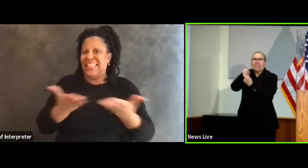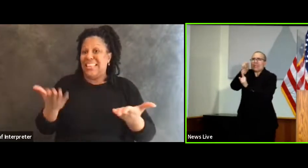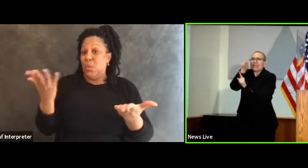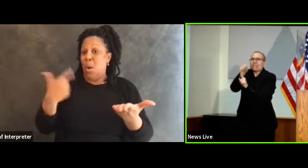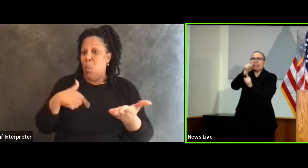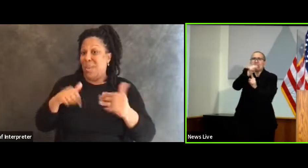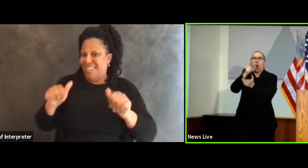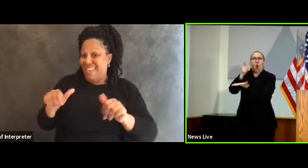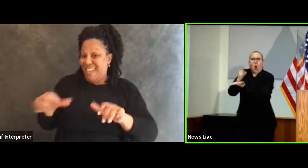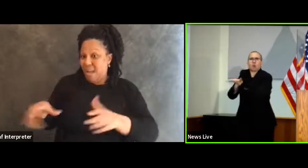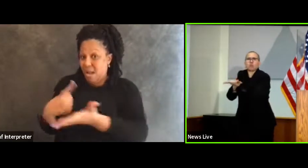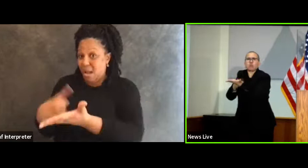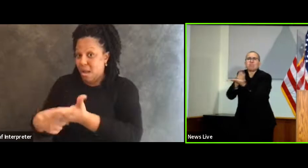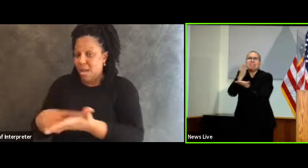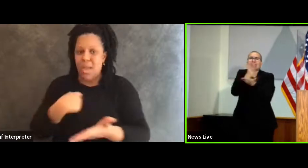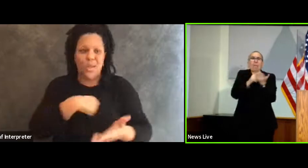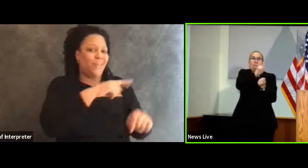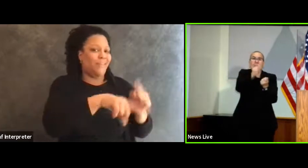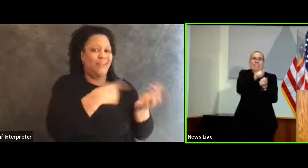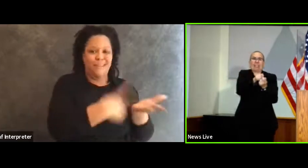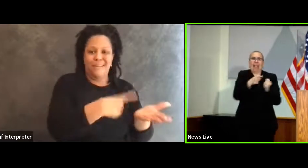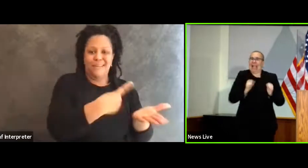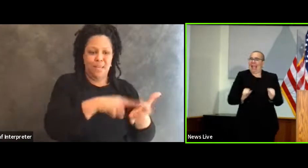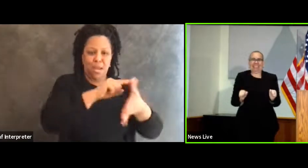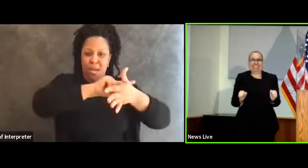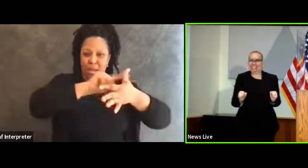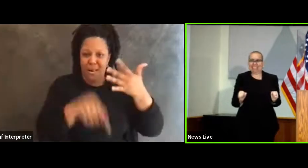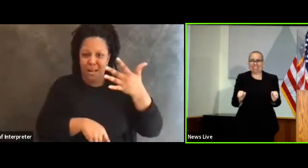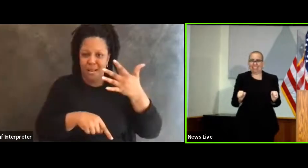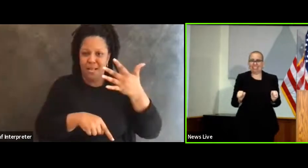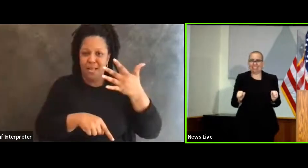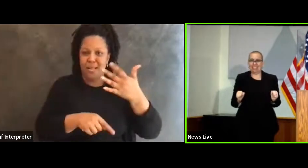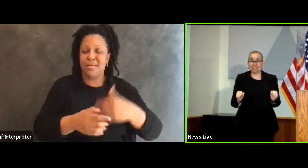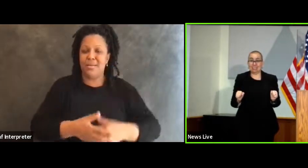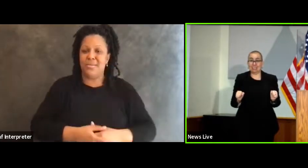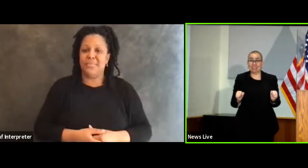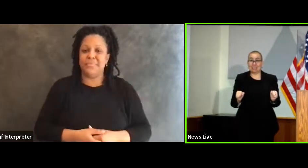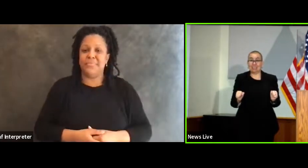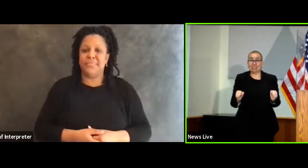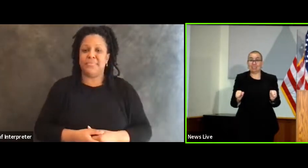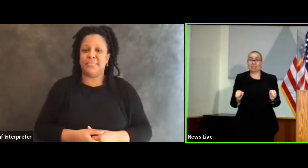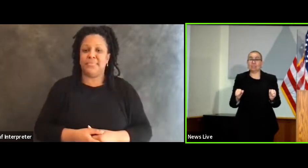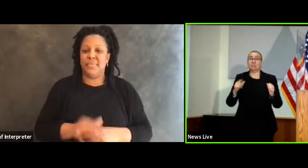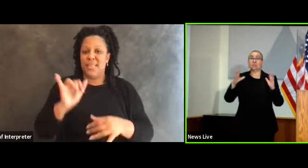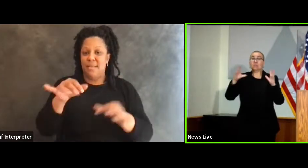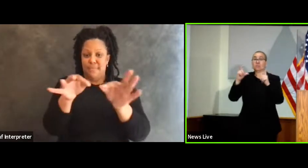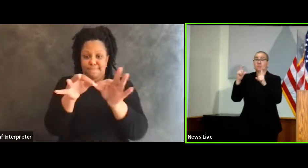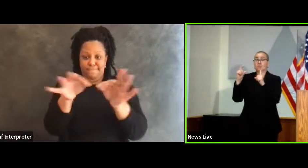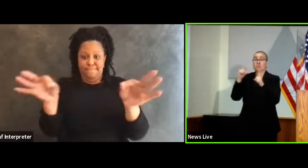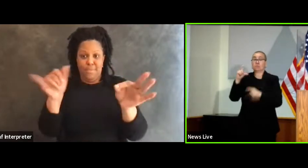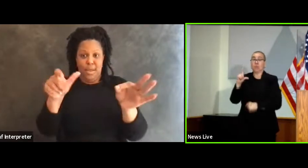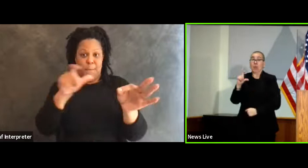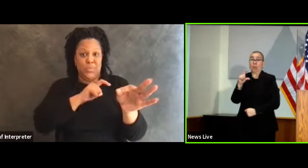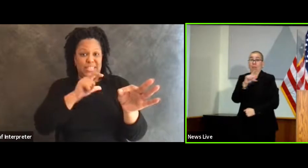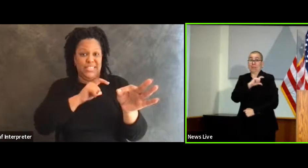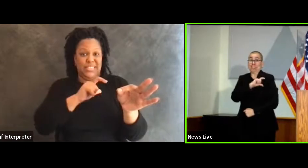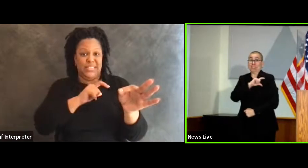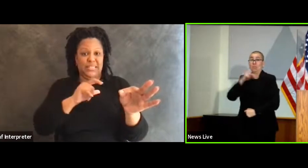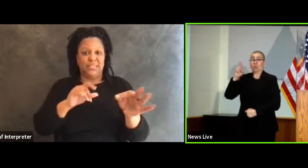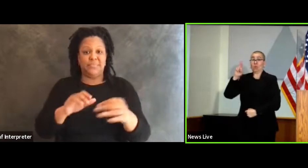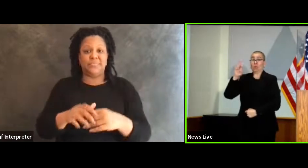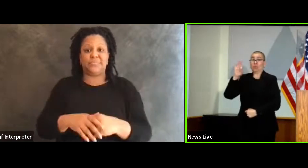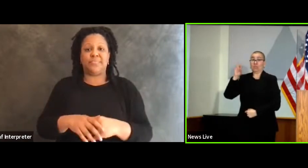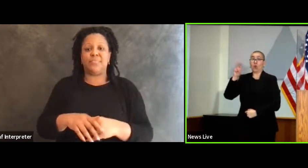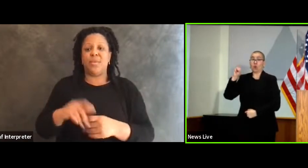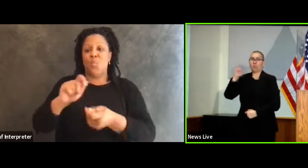not on the table. And when it comes to phrases like police reform, I have a very good friend who's a police chief in greater Minnesota. I won't say